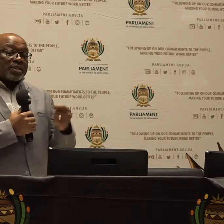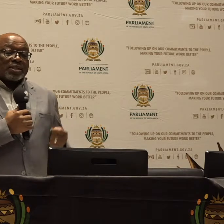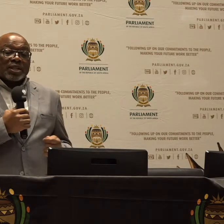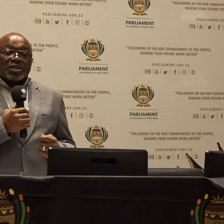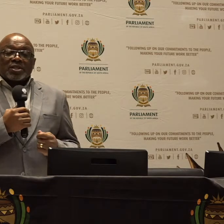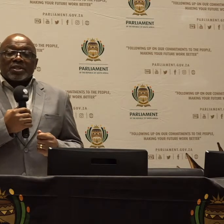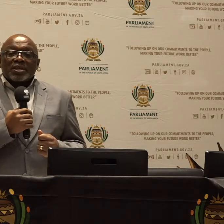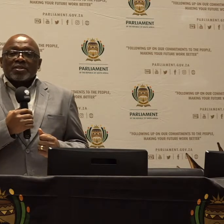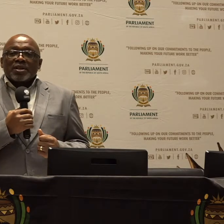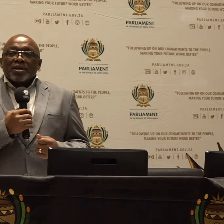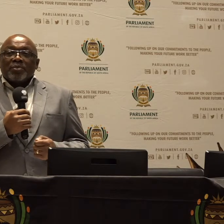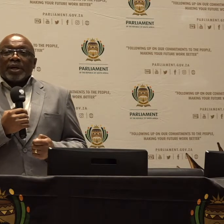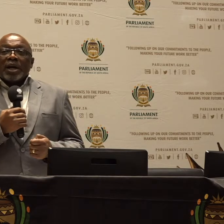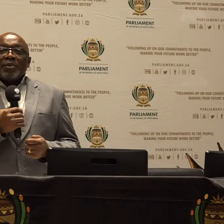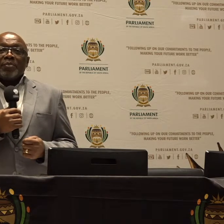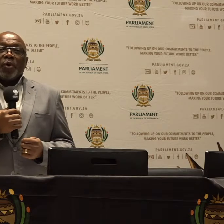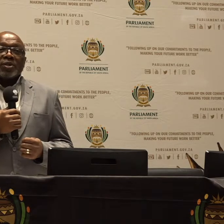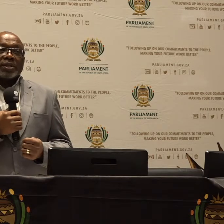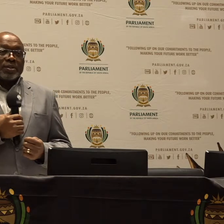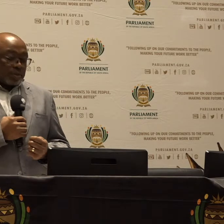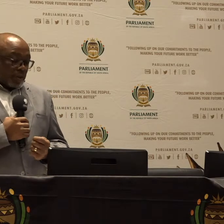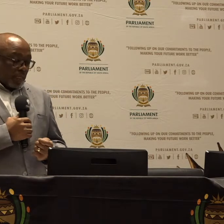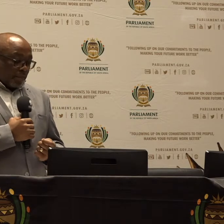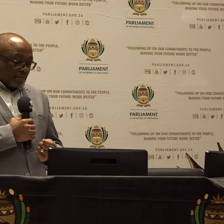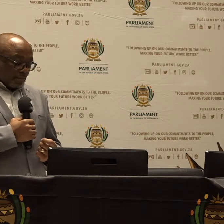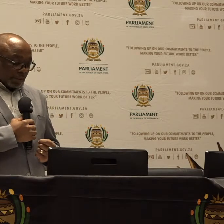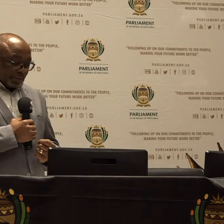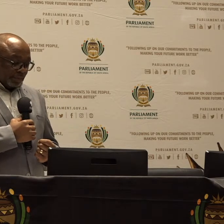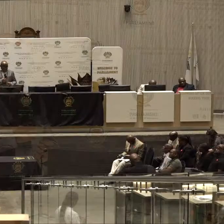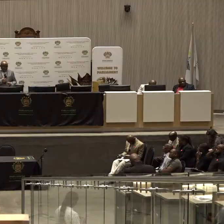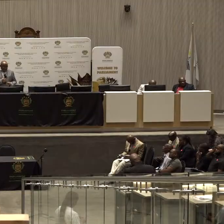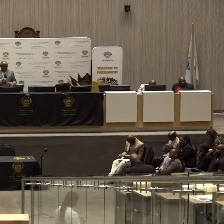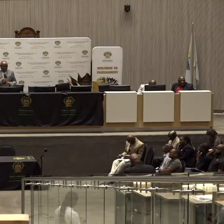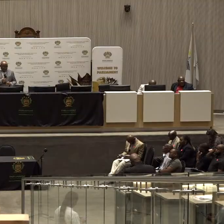processes such as this become important